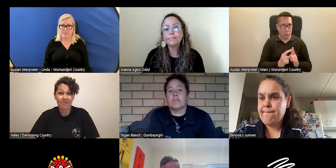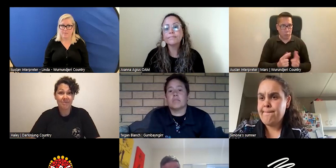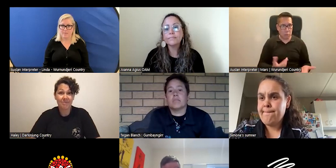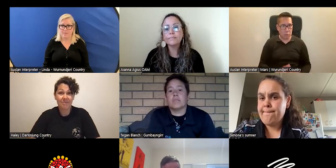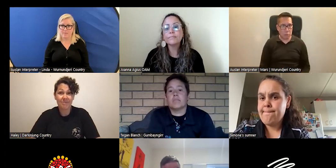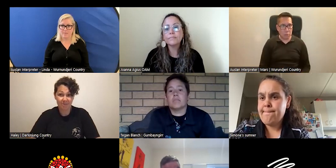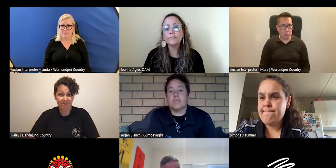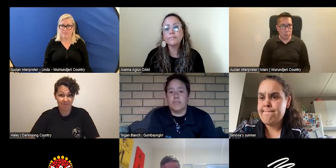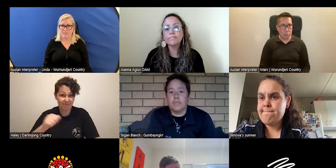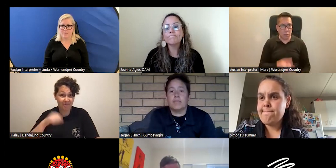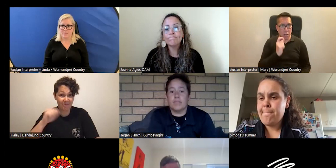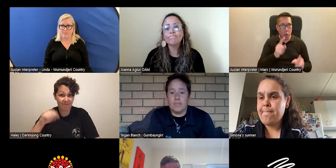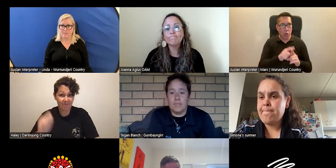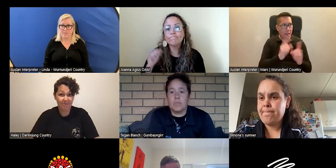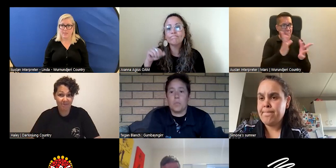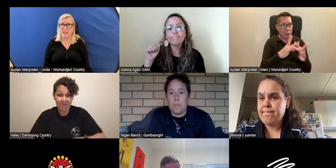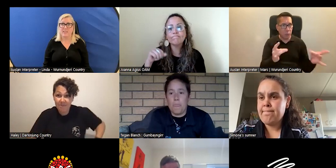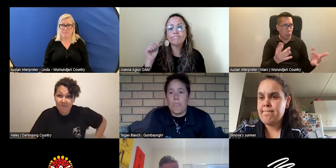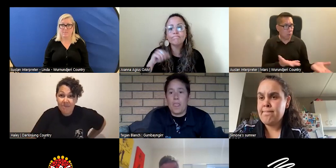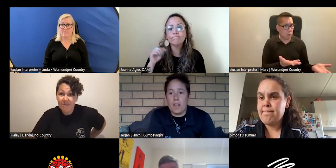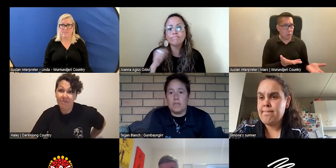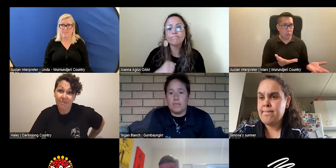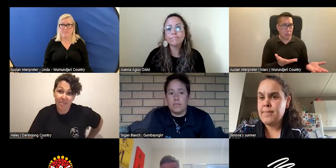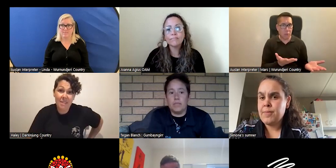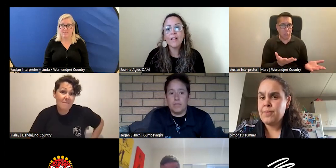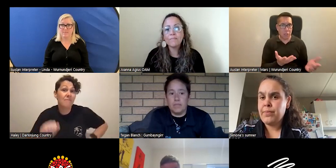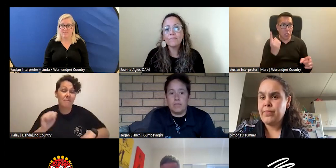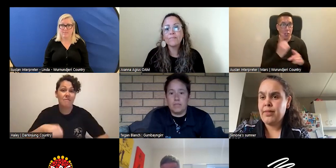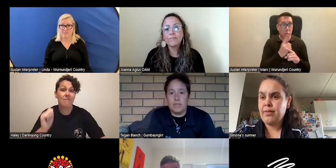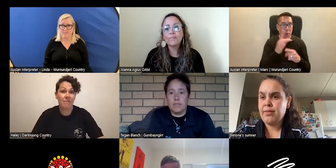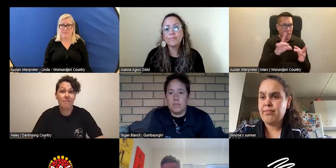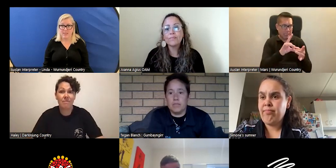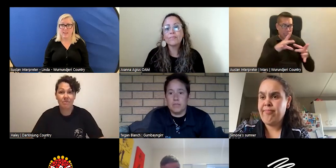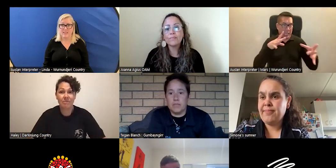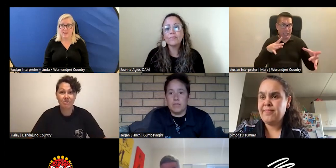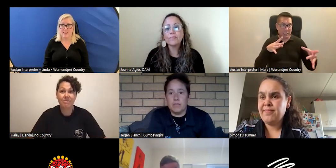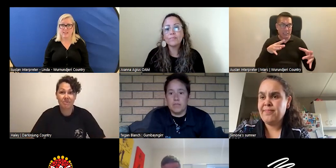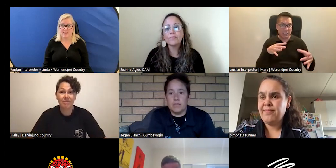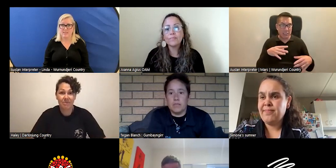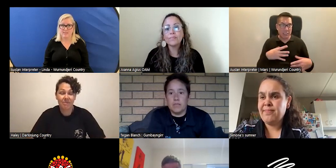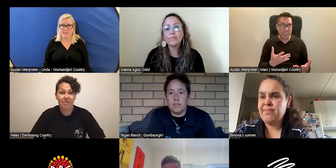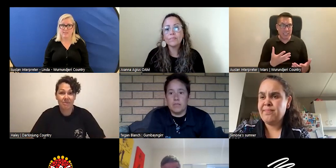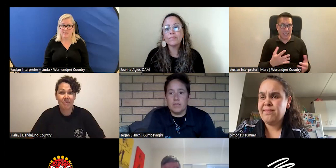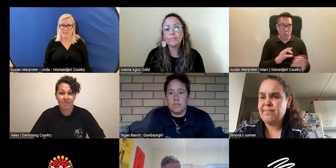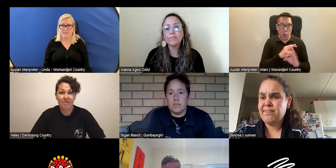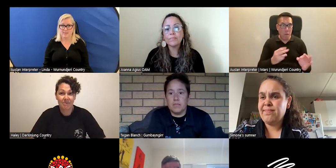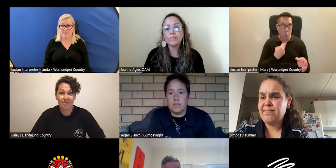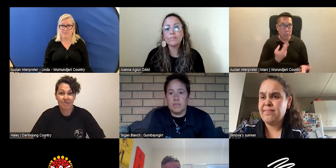and it's almost like it's invisible. Yeah. Talk about disconnected and no voice.